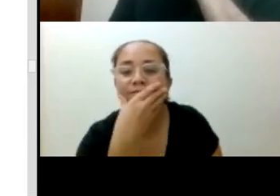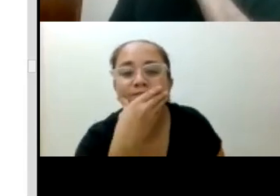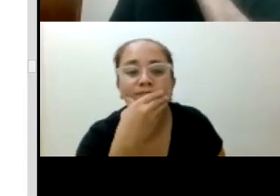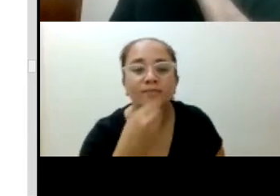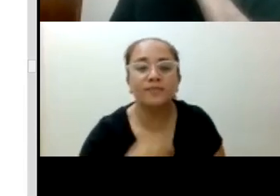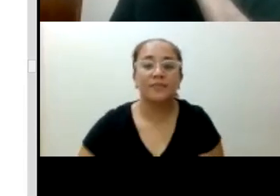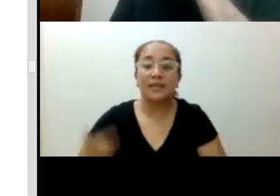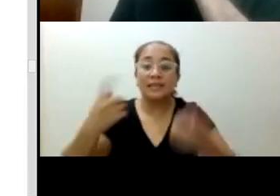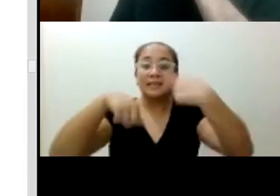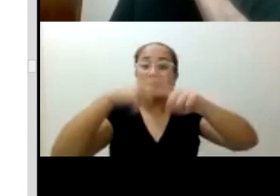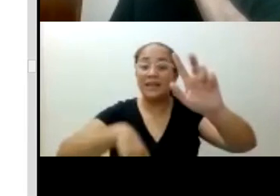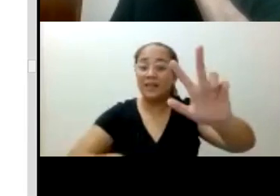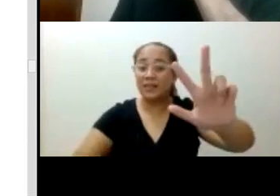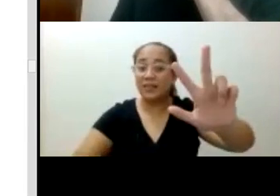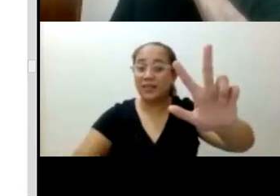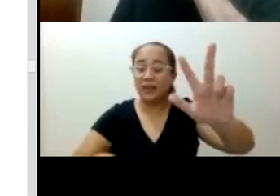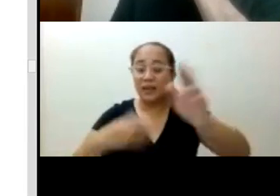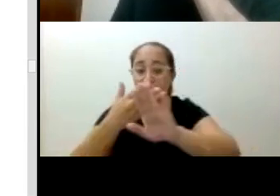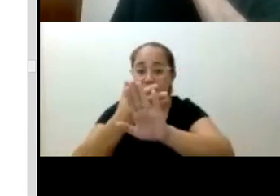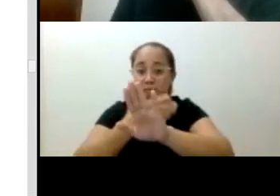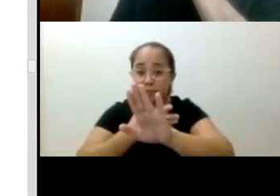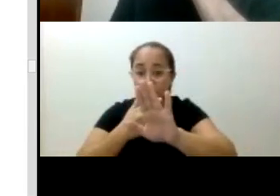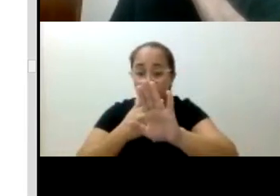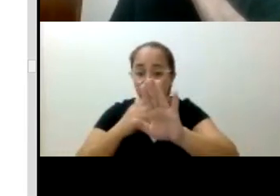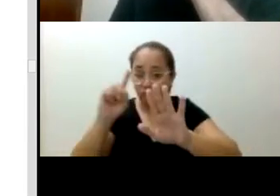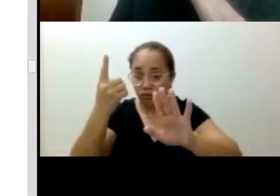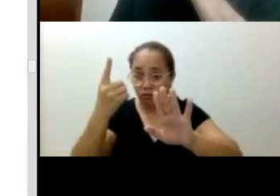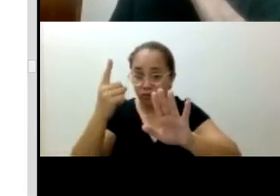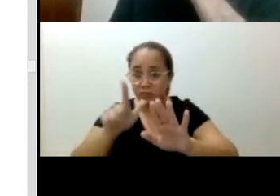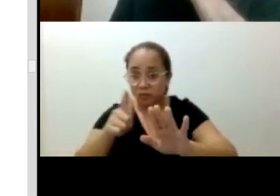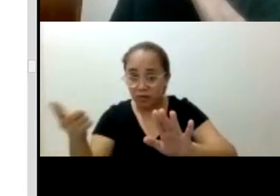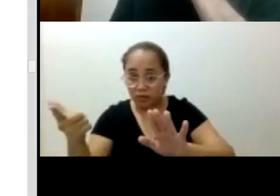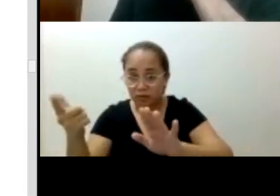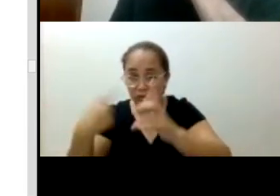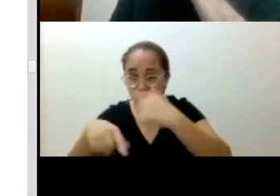Sign 3 should occur before sign 4.